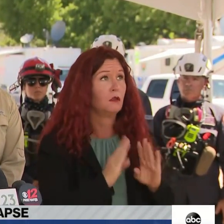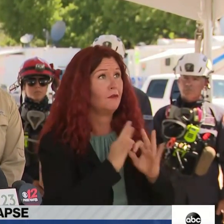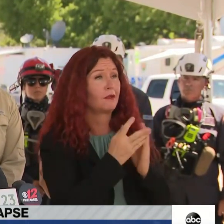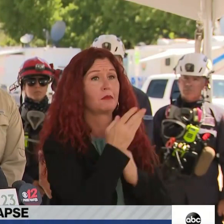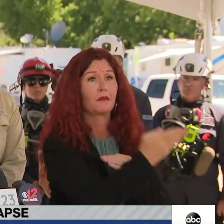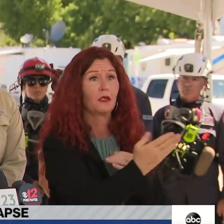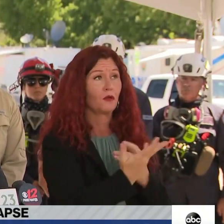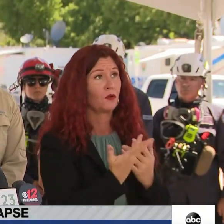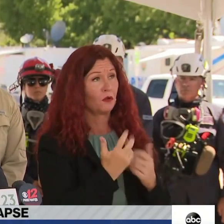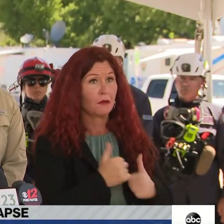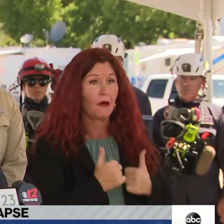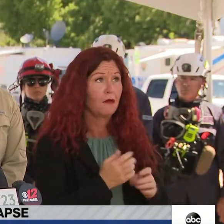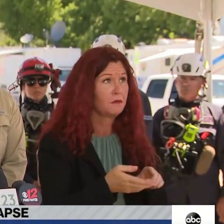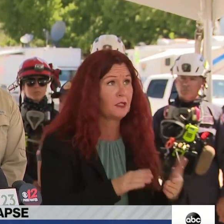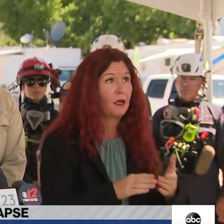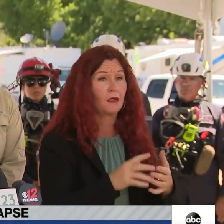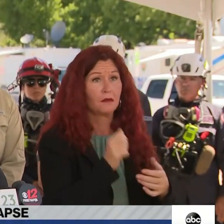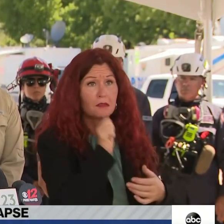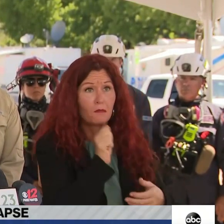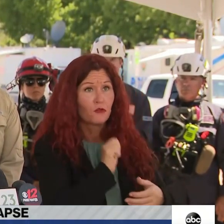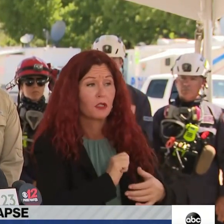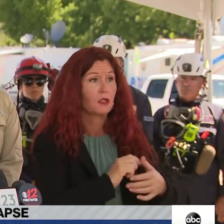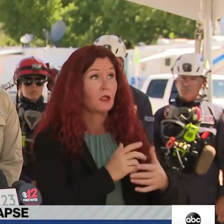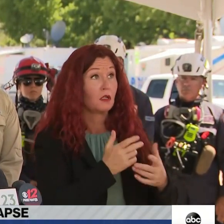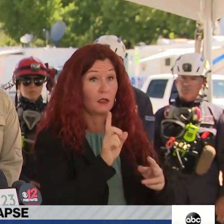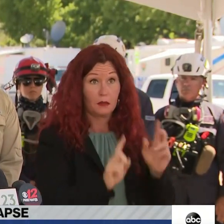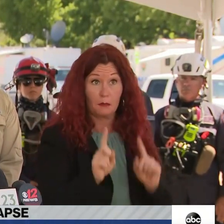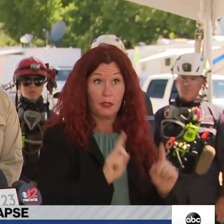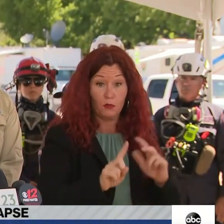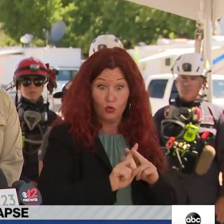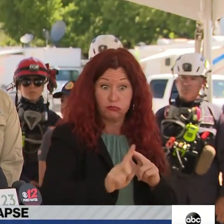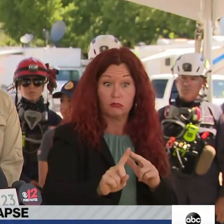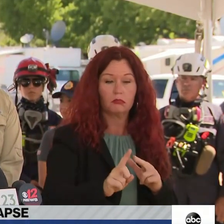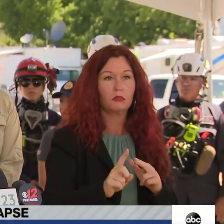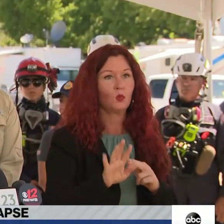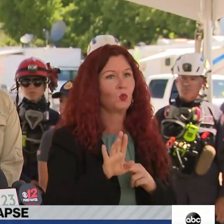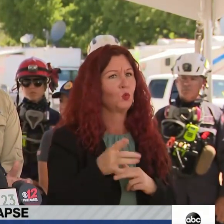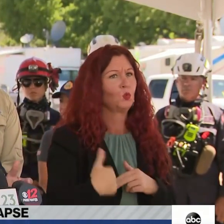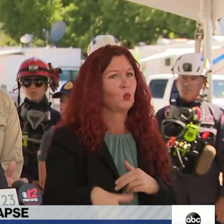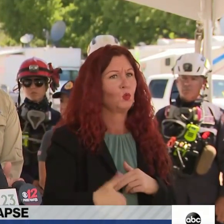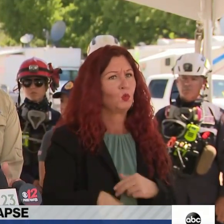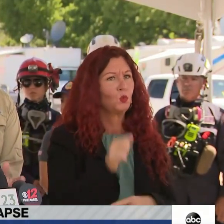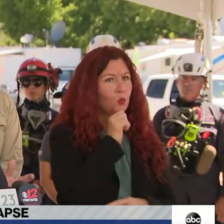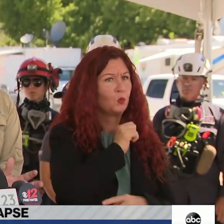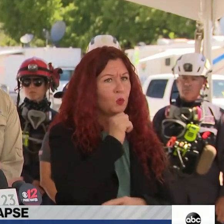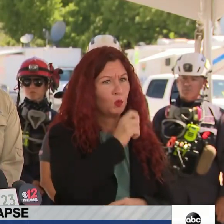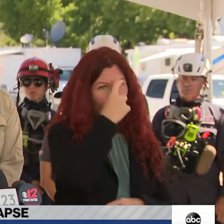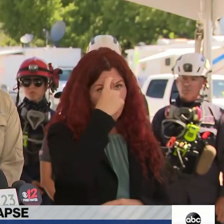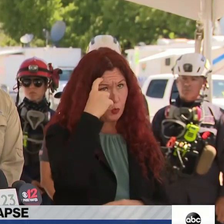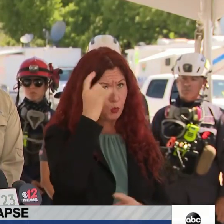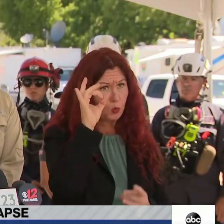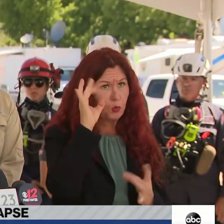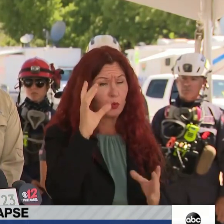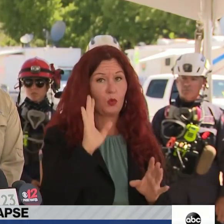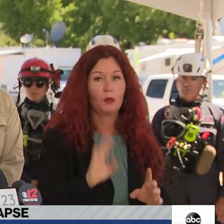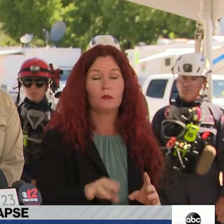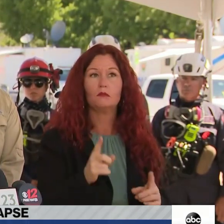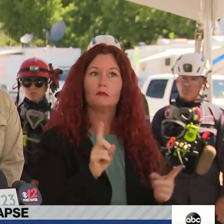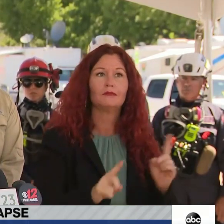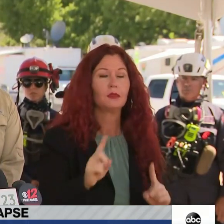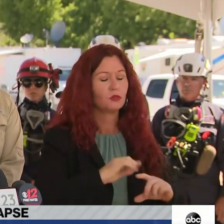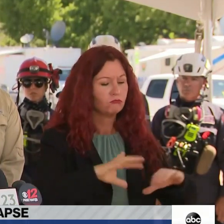folks that were able to escape was obviously a very traumatic experience there. But you saw people come together very